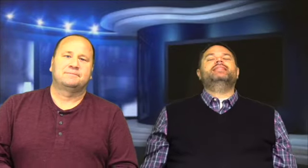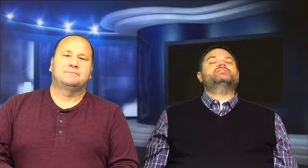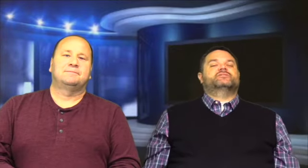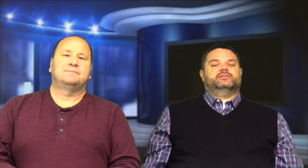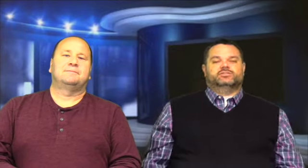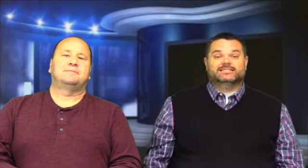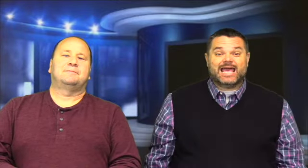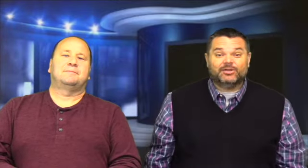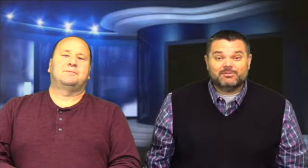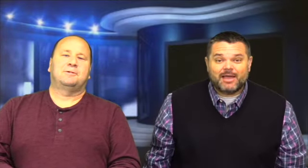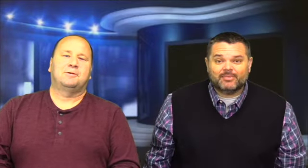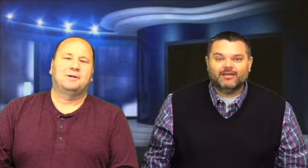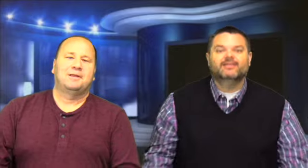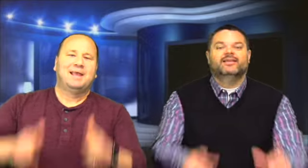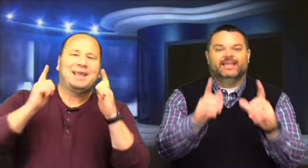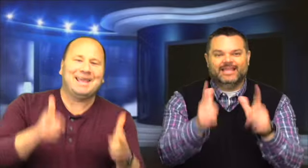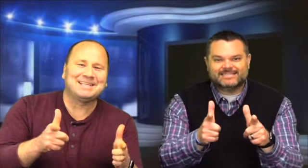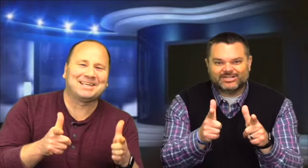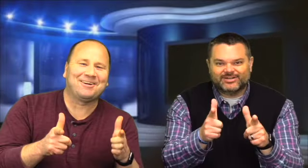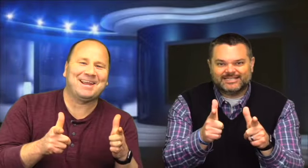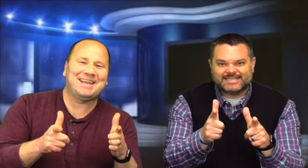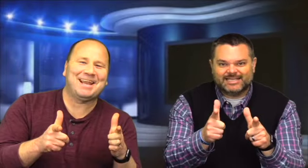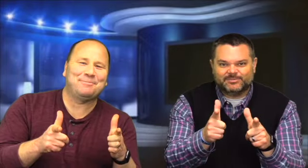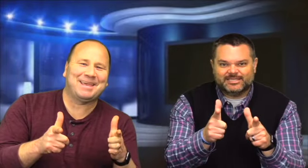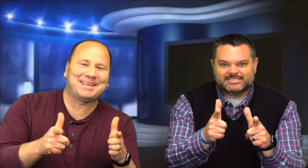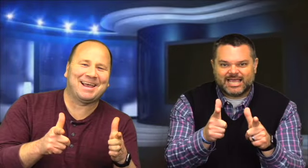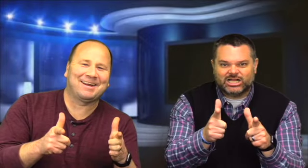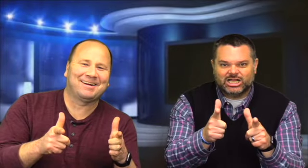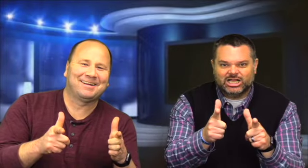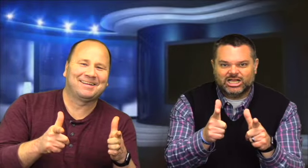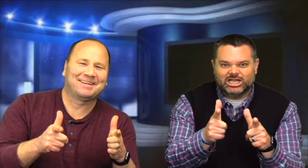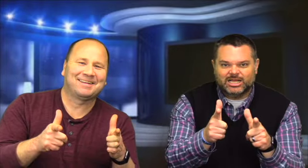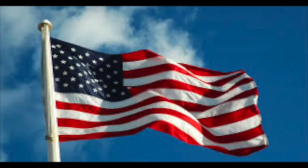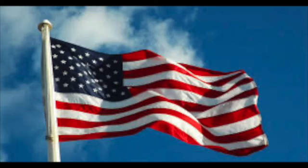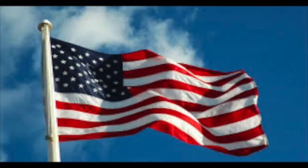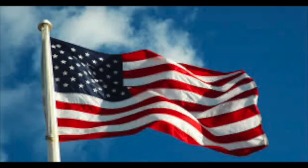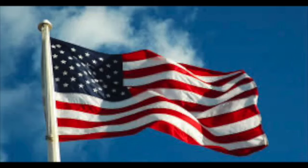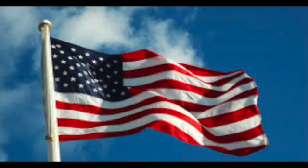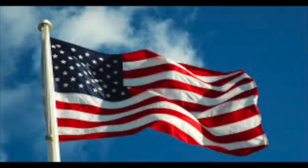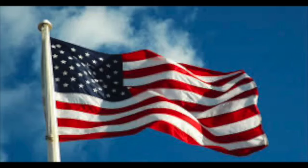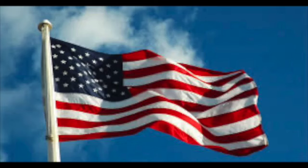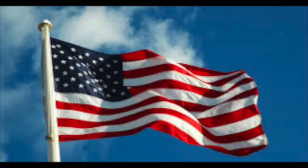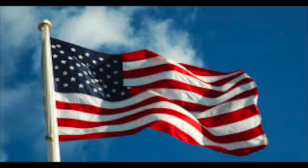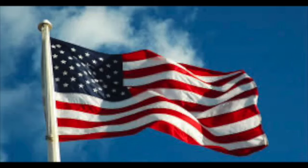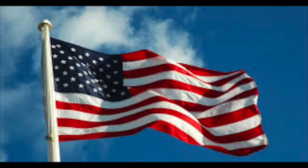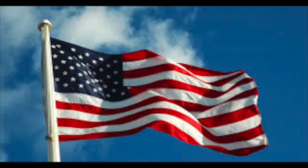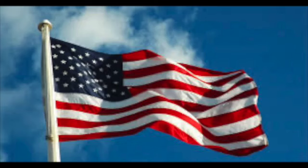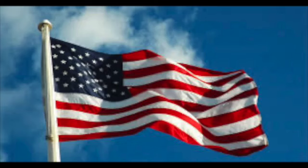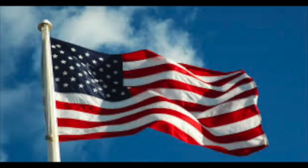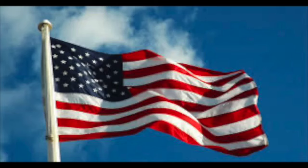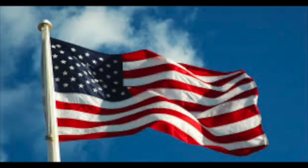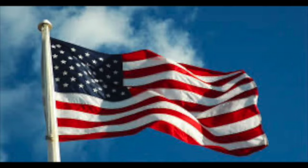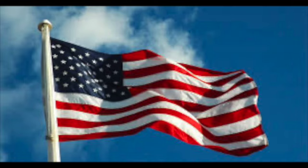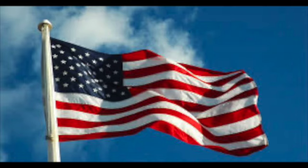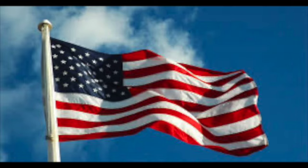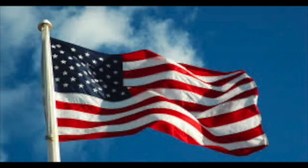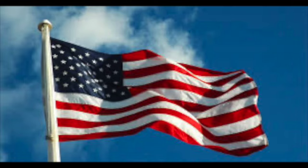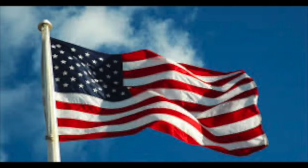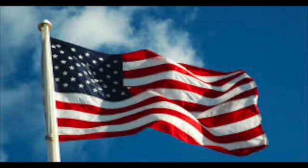of Allegiance. And remember, it's a great day to be a Tiger. I'll be riding shotgun underneath the hot